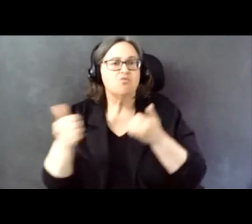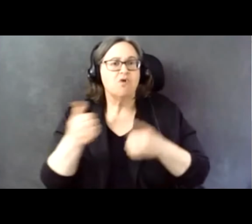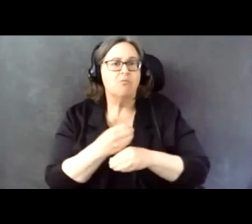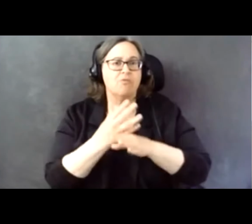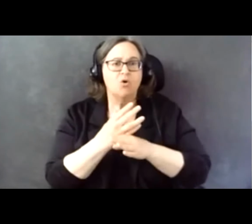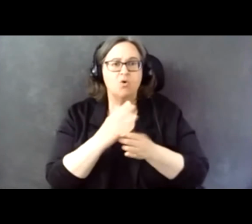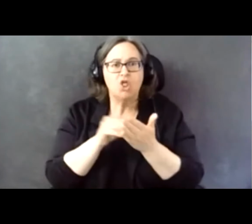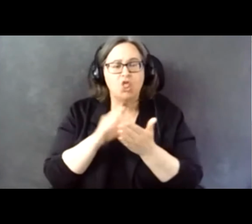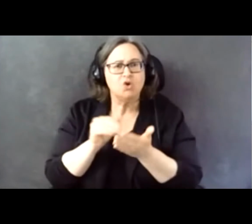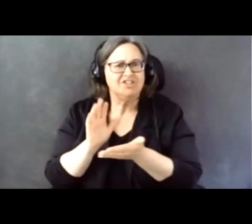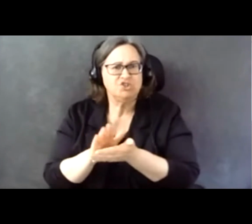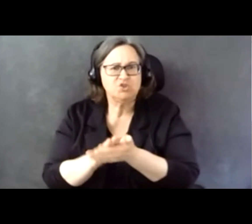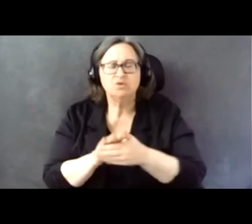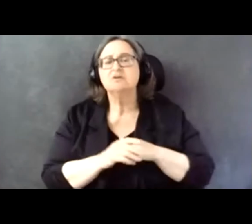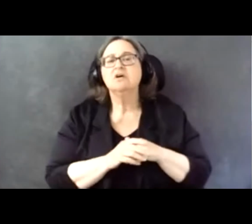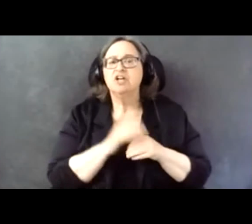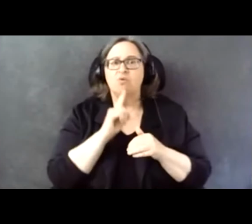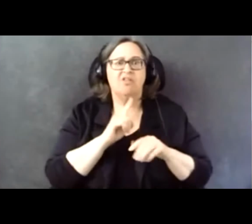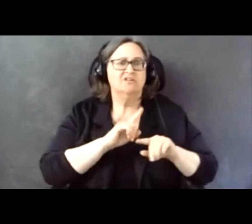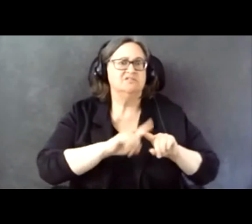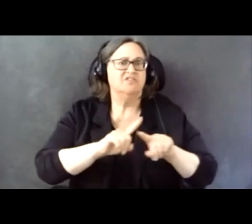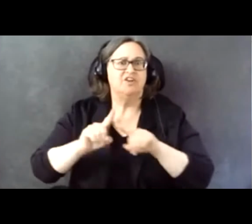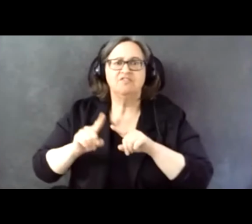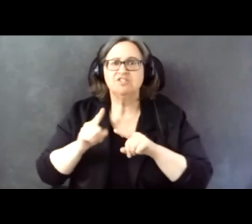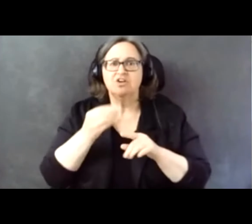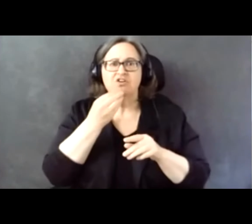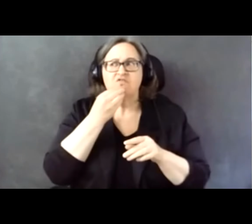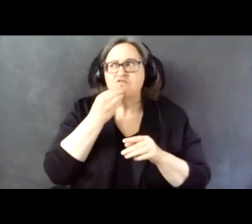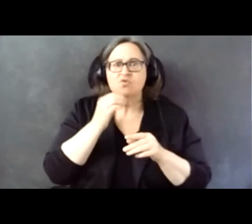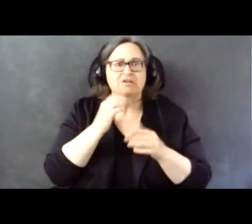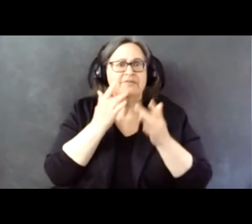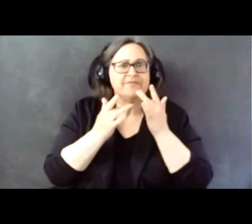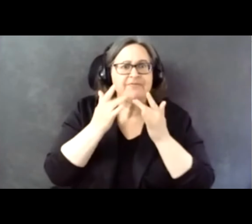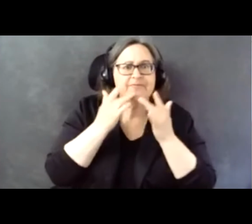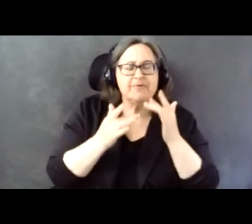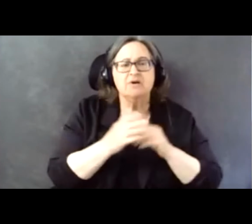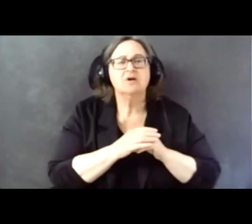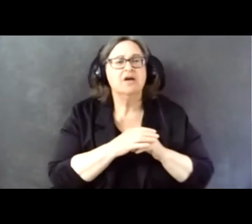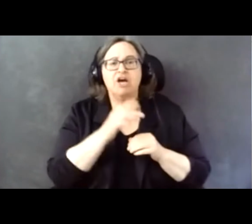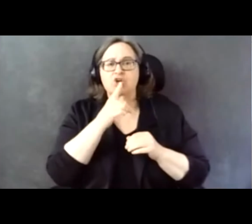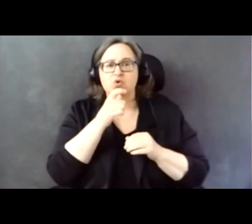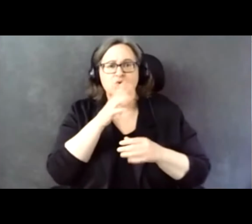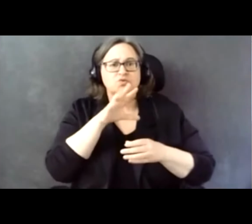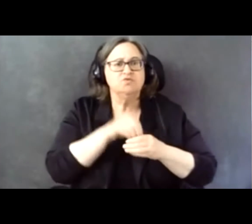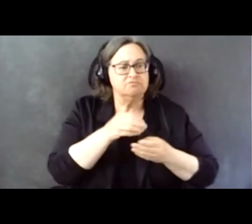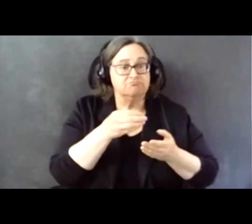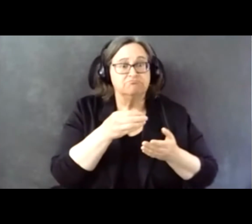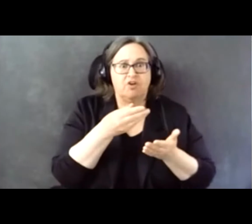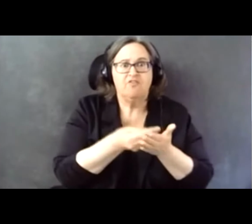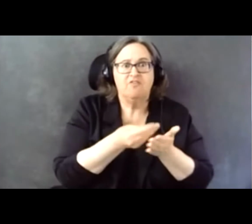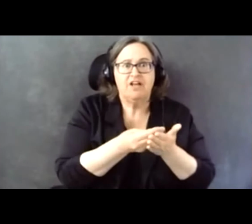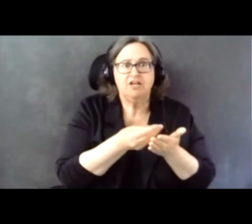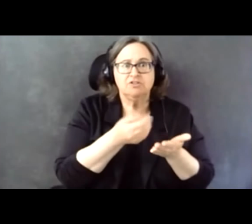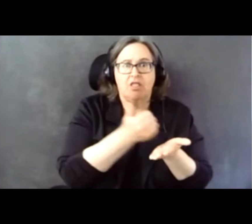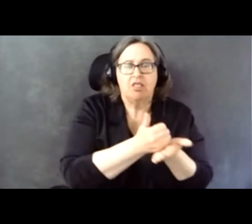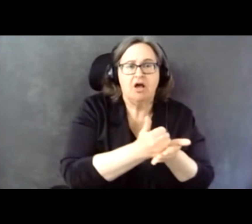increases in food insecurity and who was excluded from financial relief and in which arts culture and civic organizations are barely